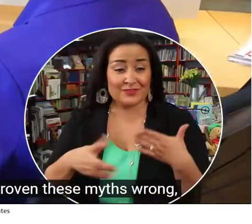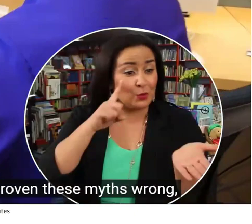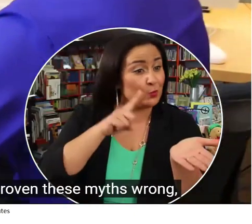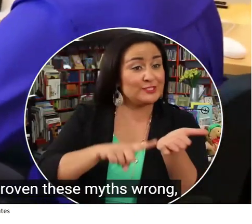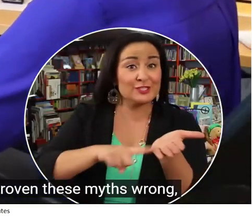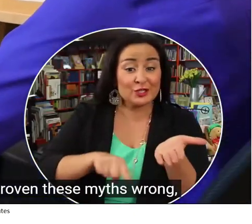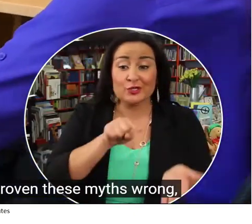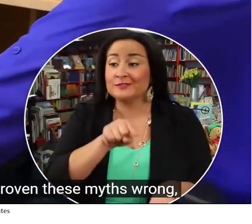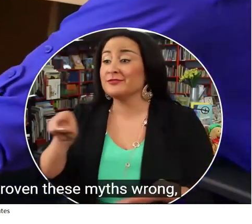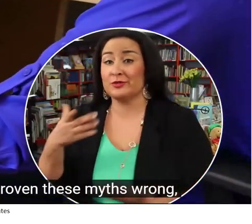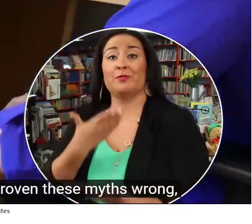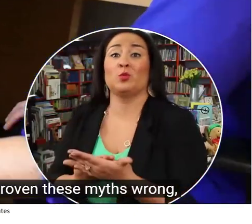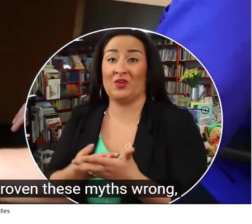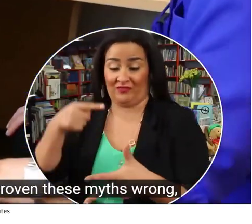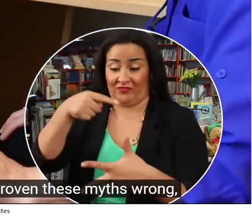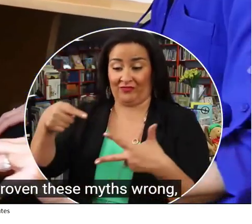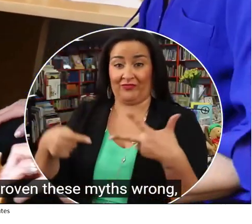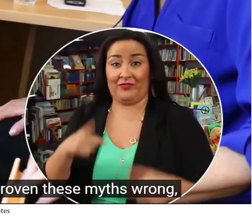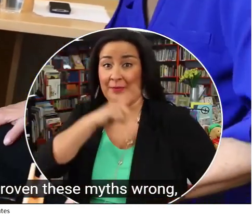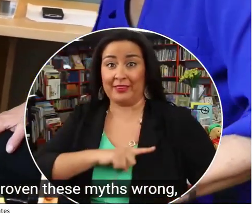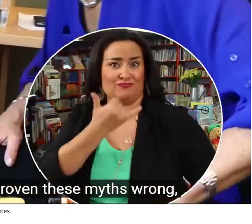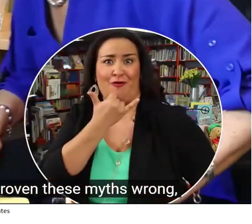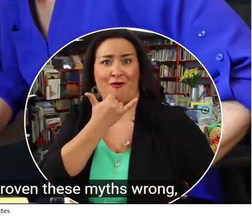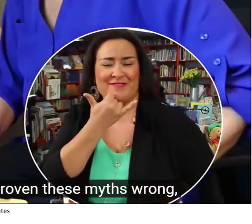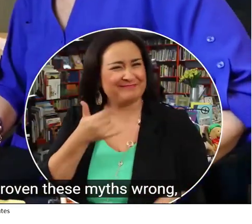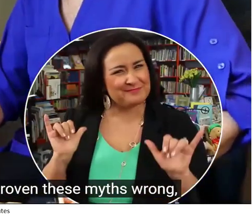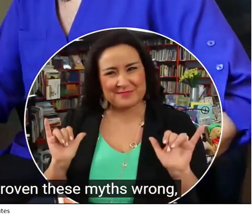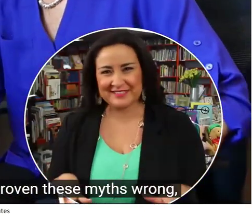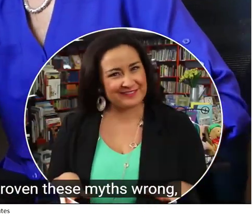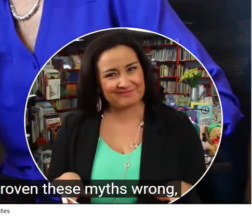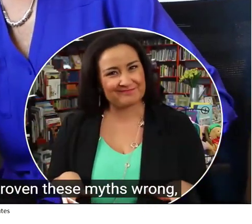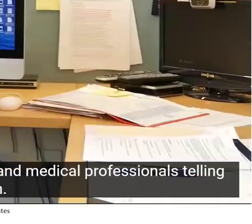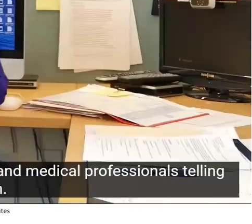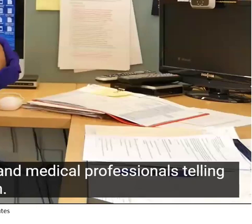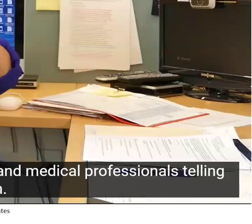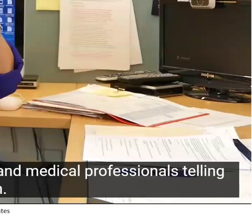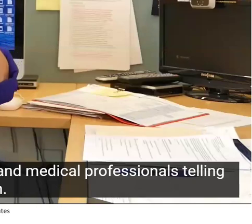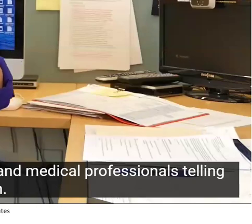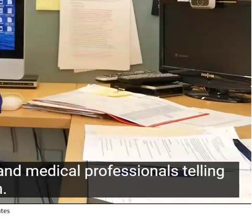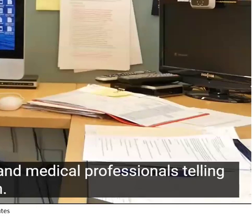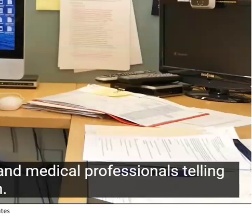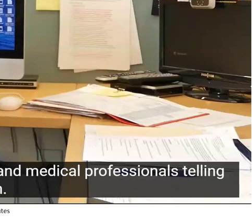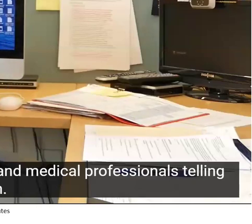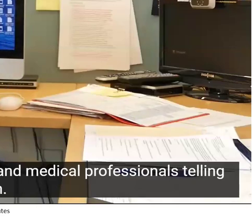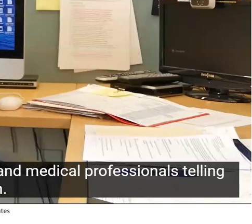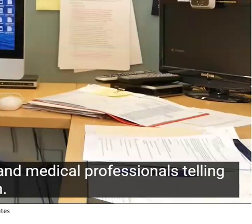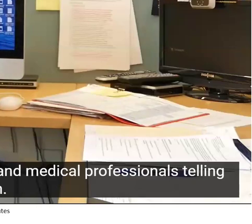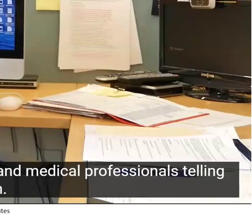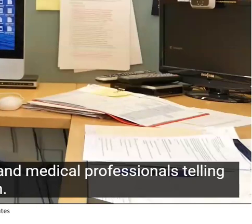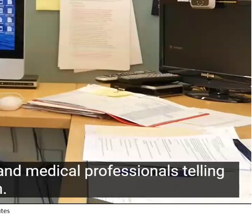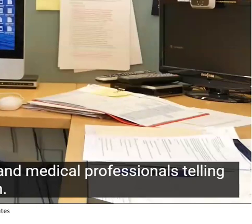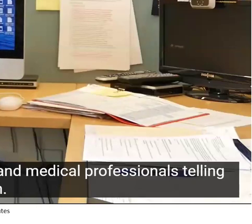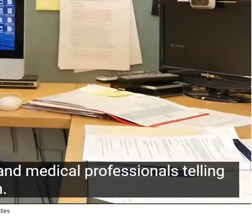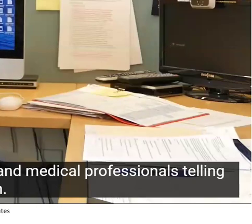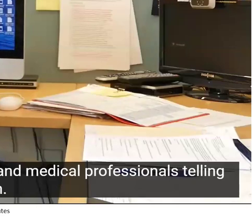even after a multitude of studies have proven these myths wrong, we're still seeing doctors and